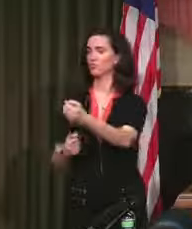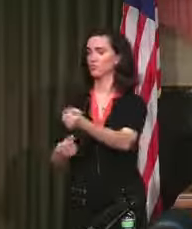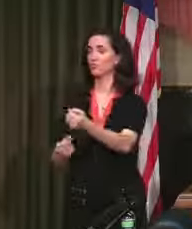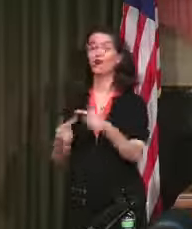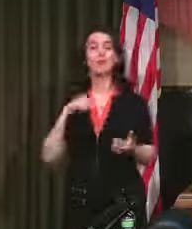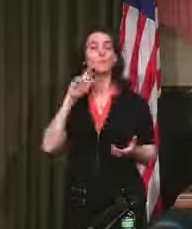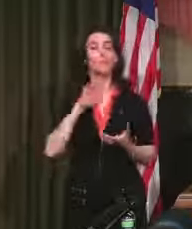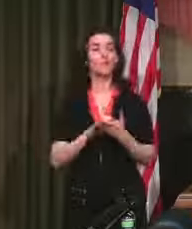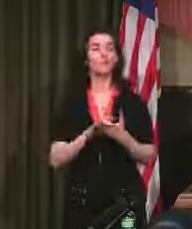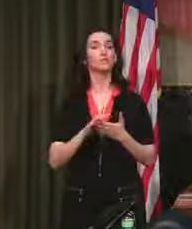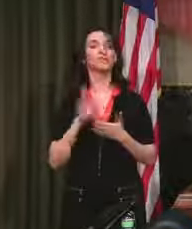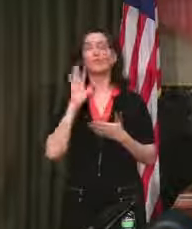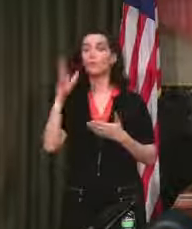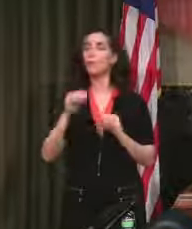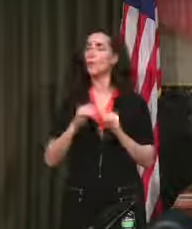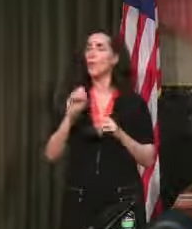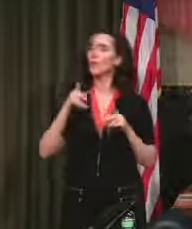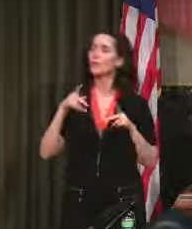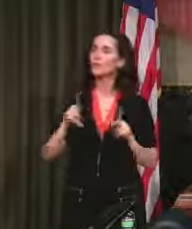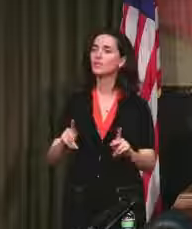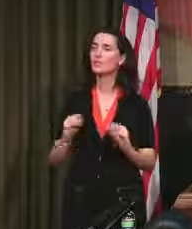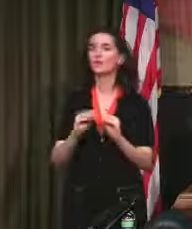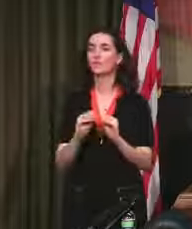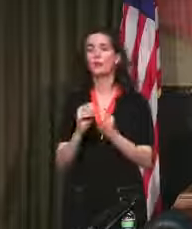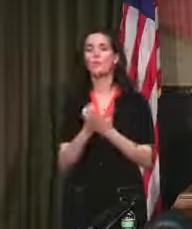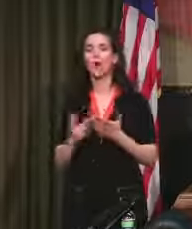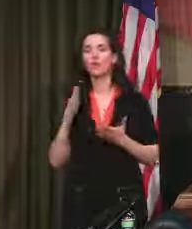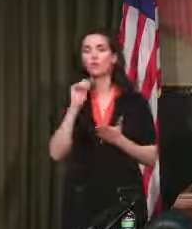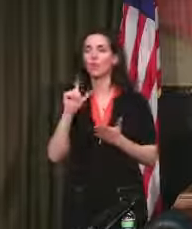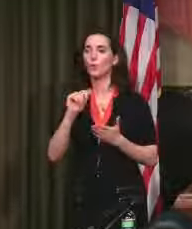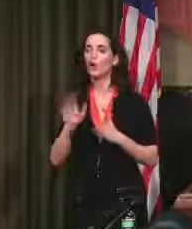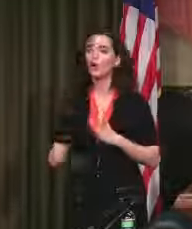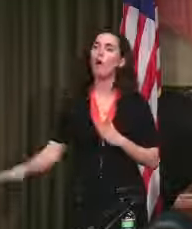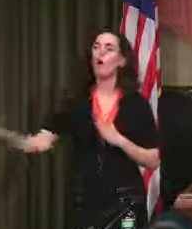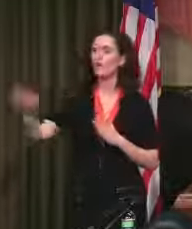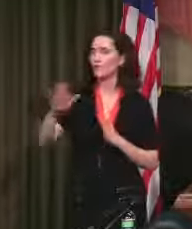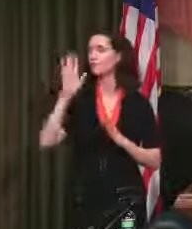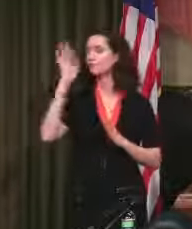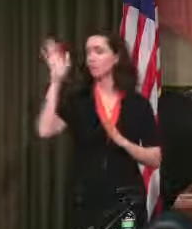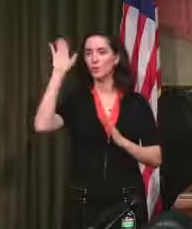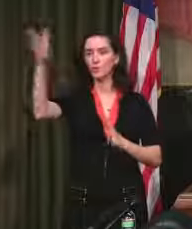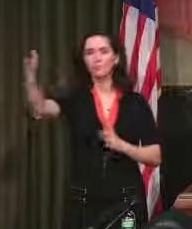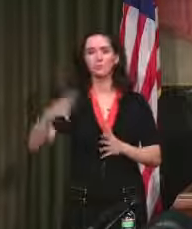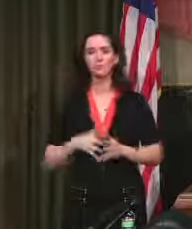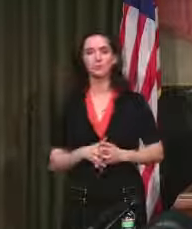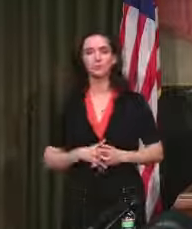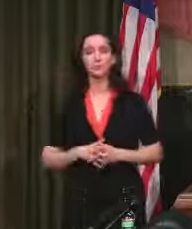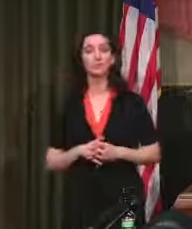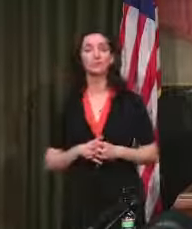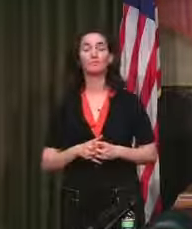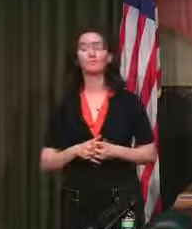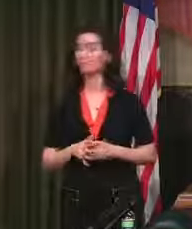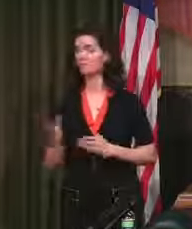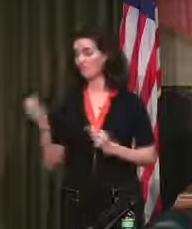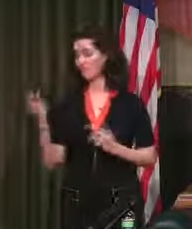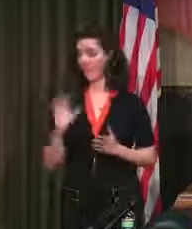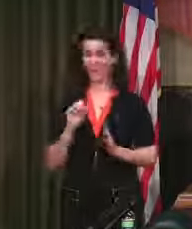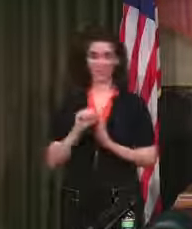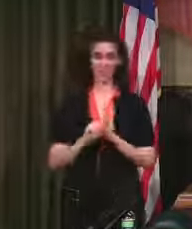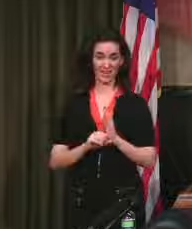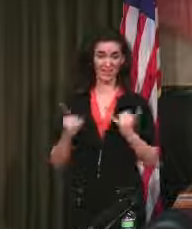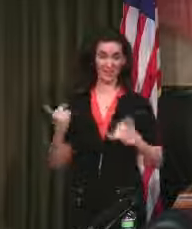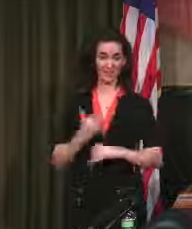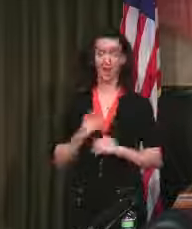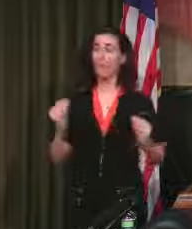opportunity and more prosperity for all of Louisiana ahead of us. There are more people working in our state today